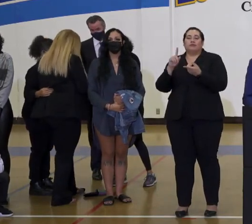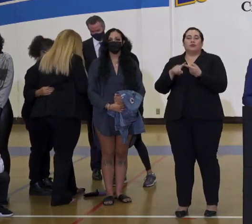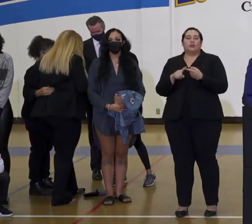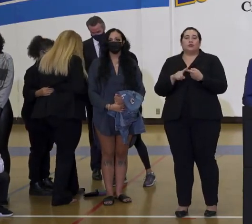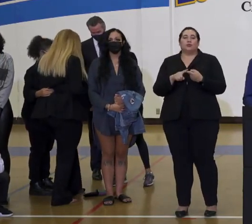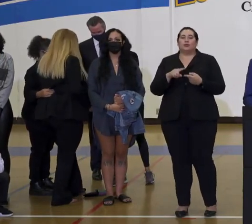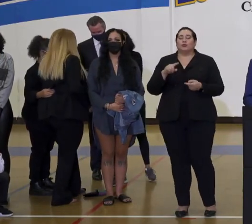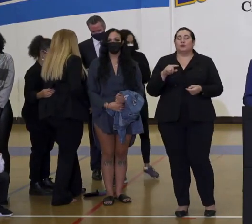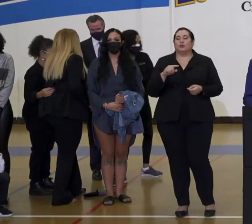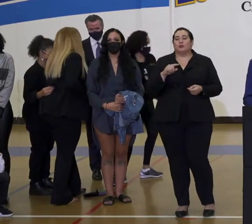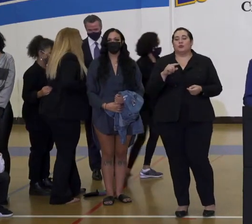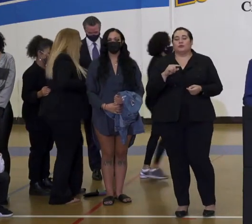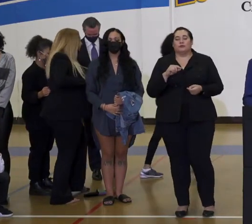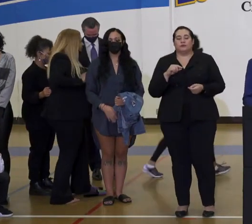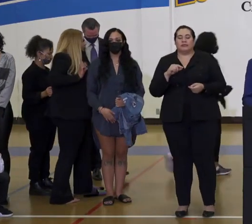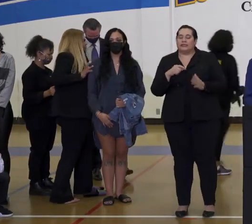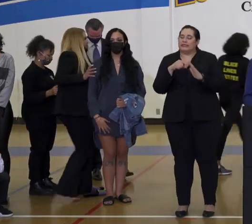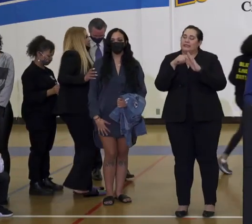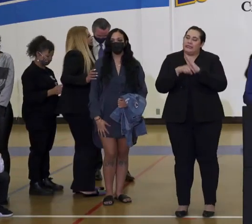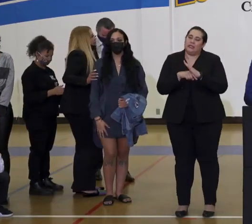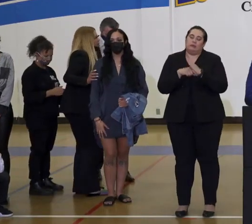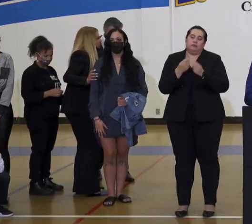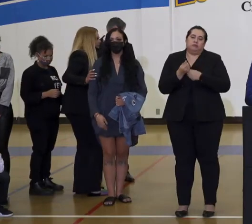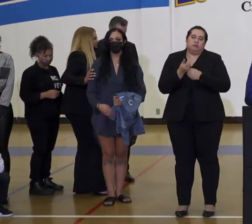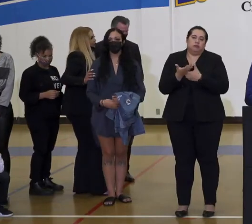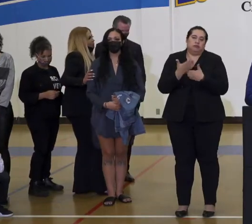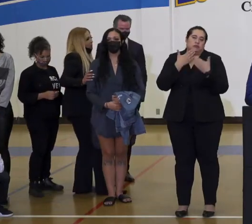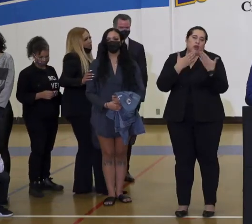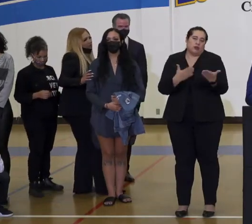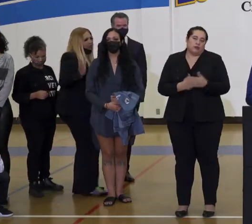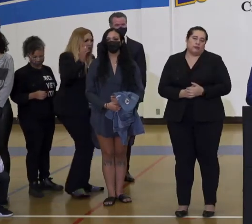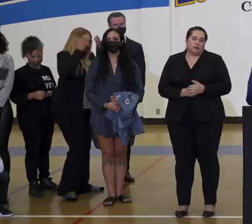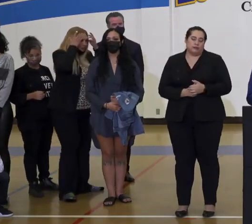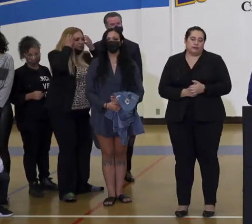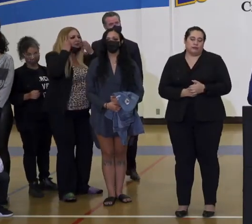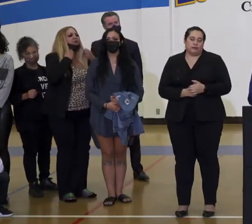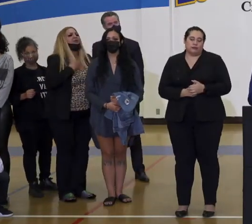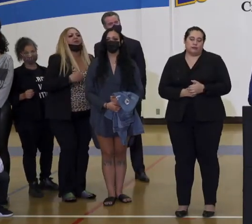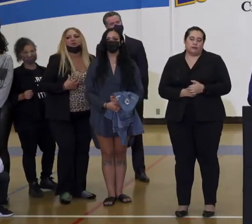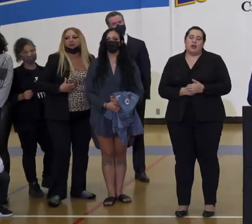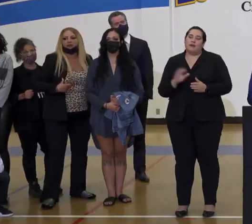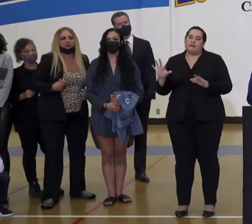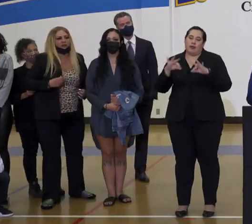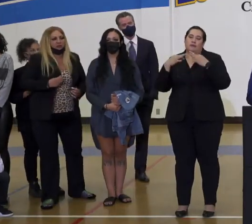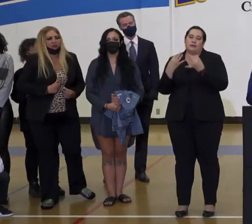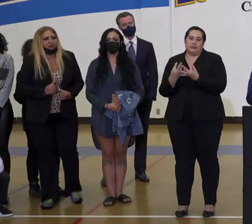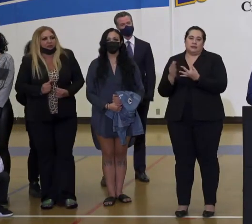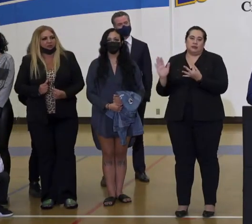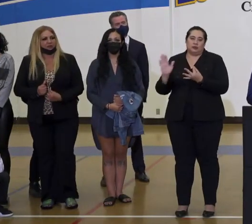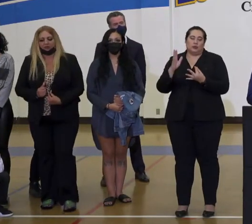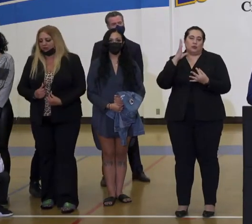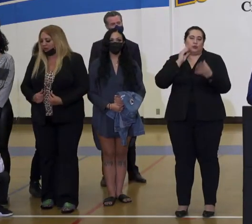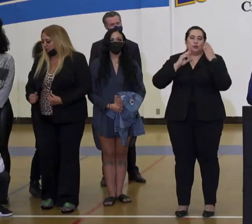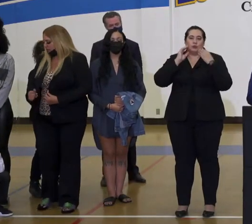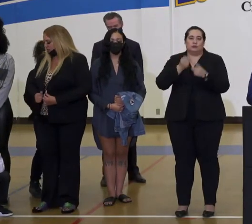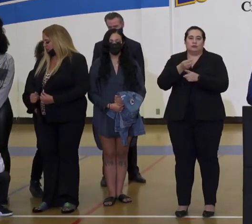to and deep expression of gratitude to impacted families and loved ones